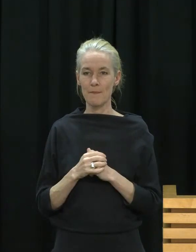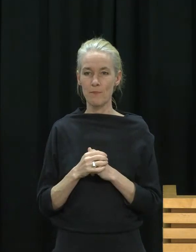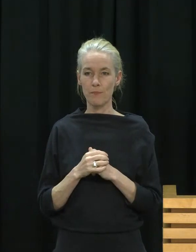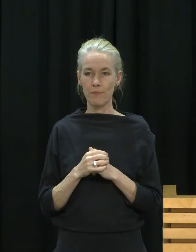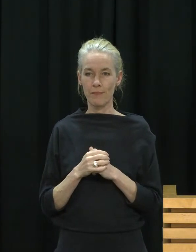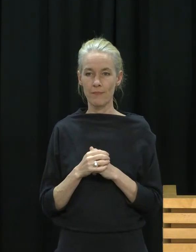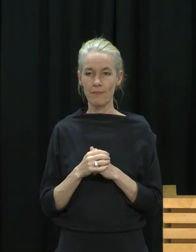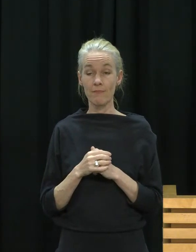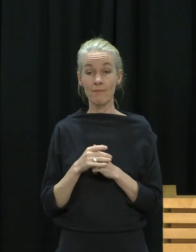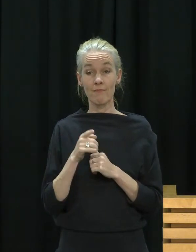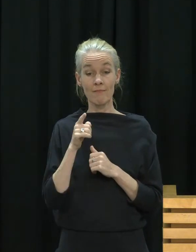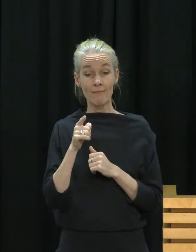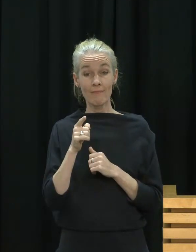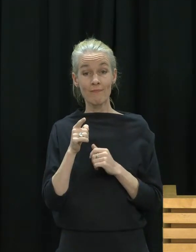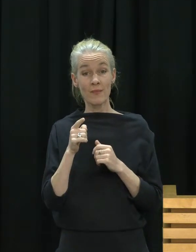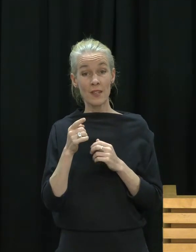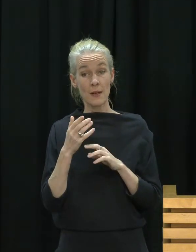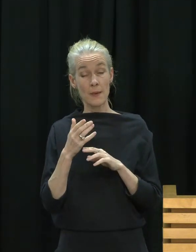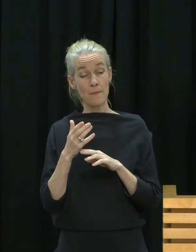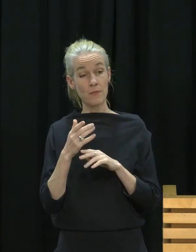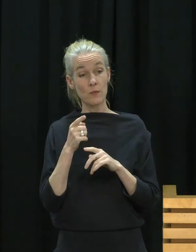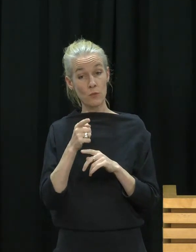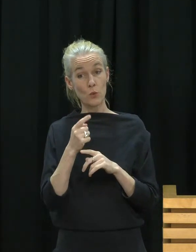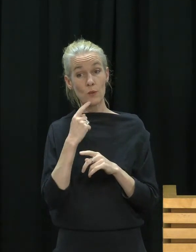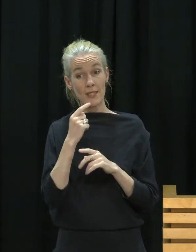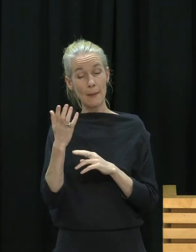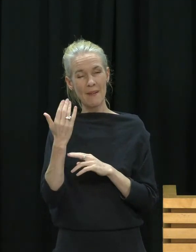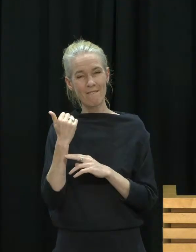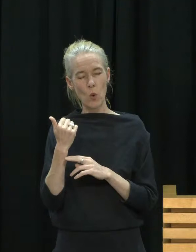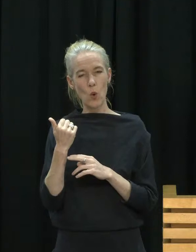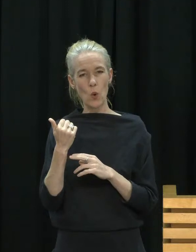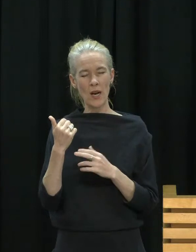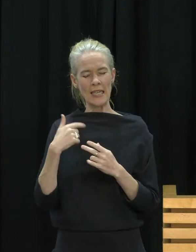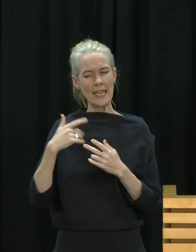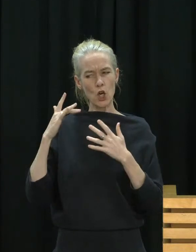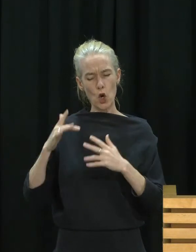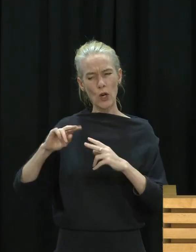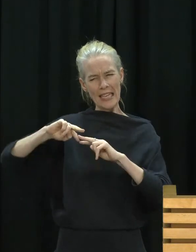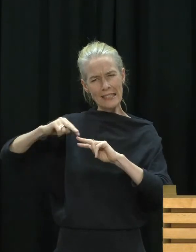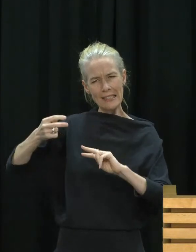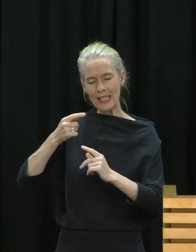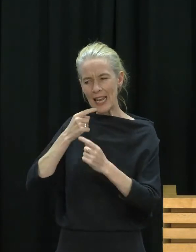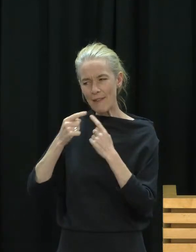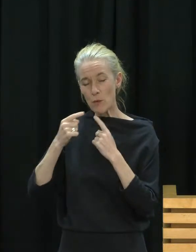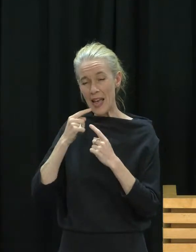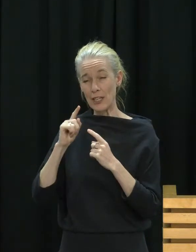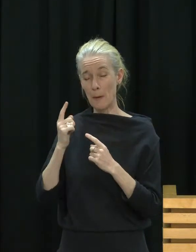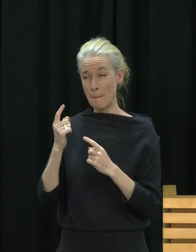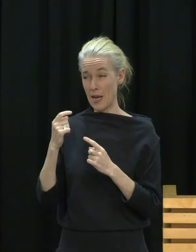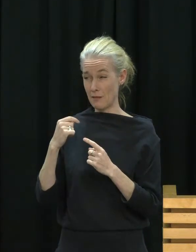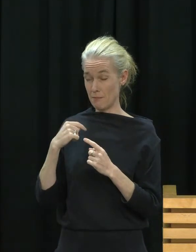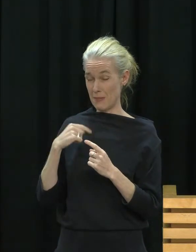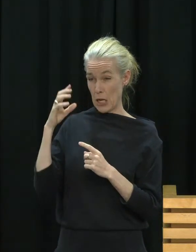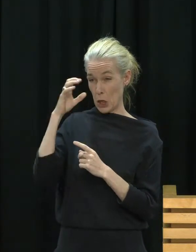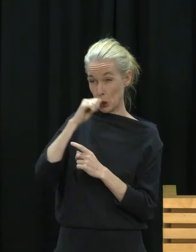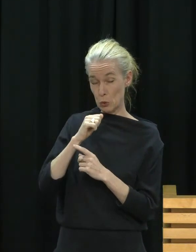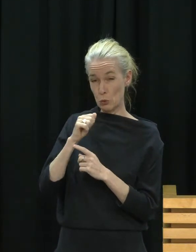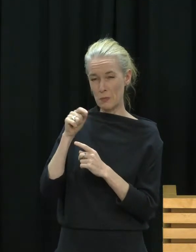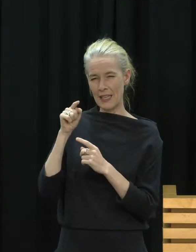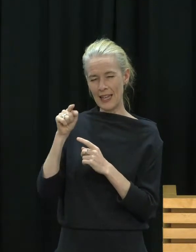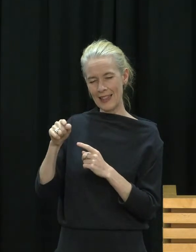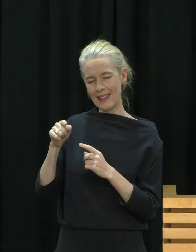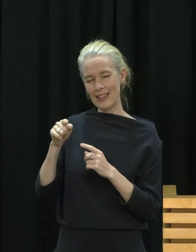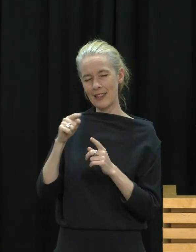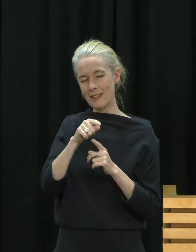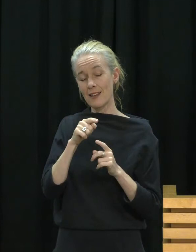how you were saying before, you've been operating under the assumption this is the Delta variant. How has that changed in tangible terms? Like, how has that changed this